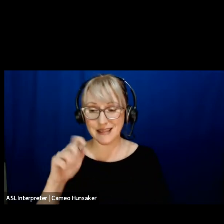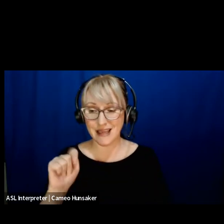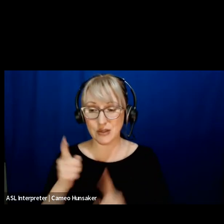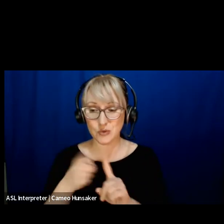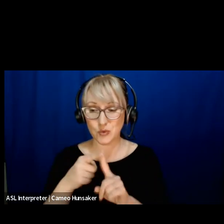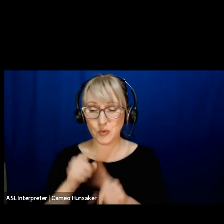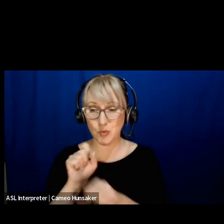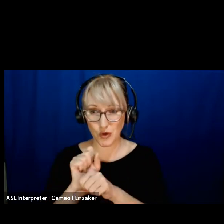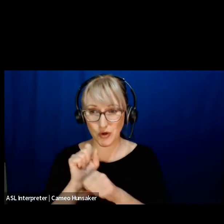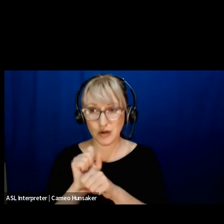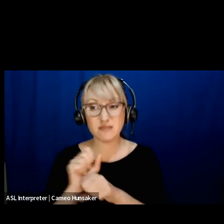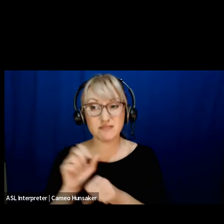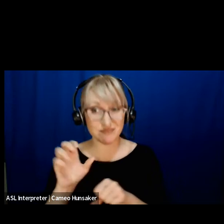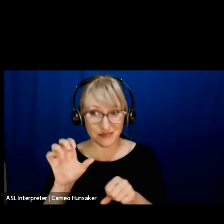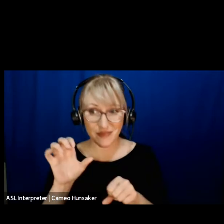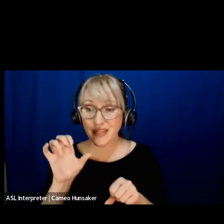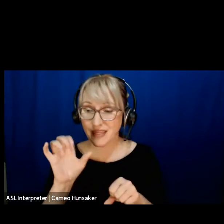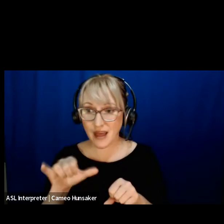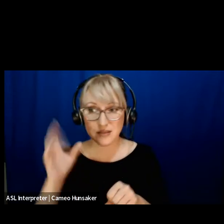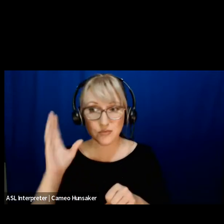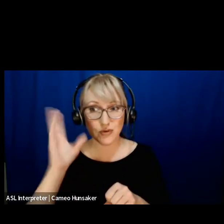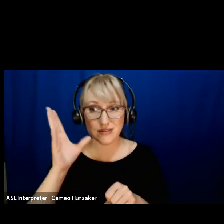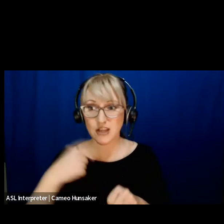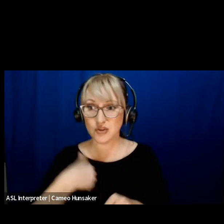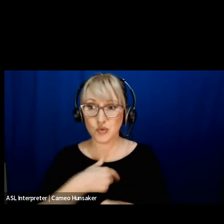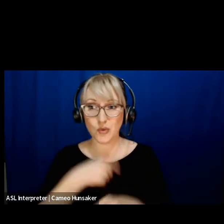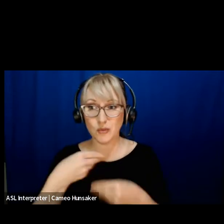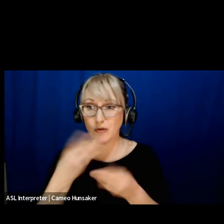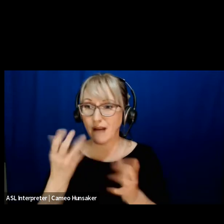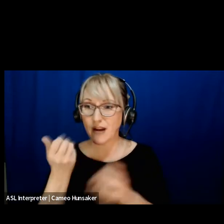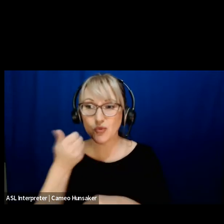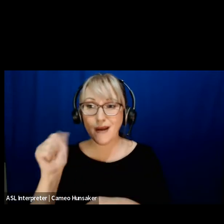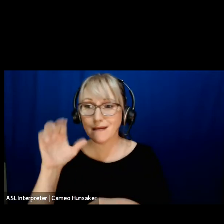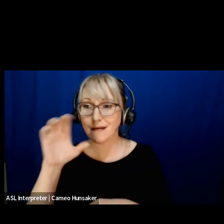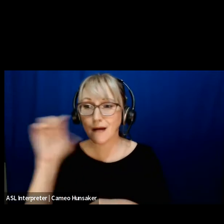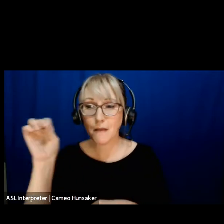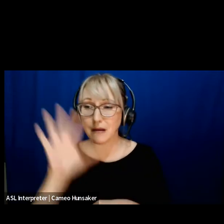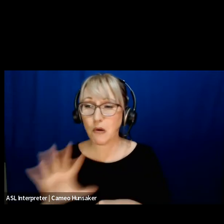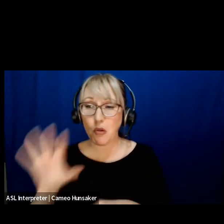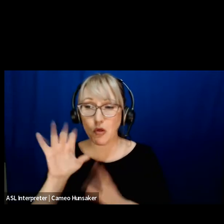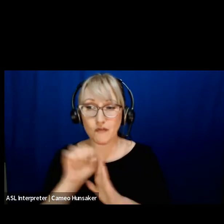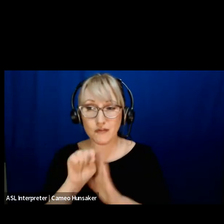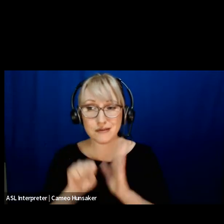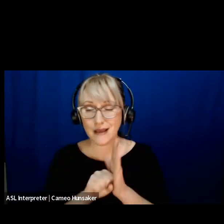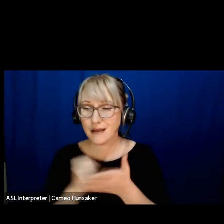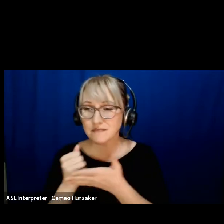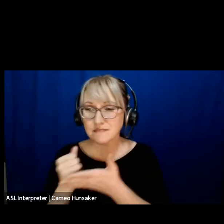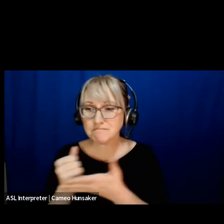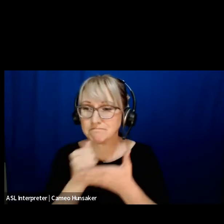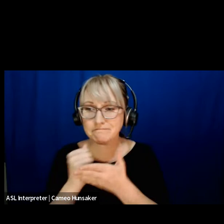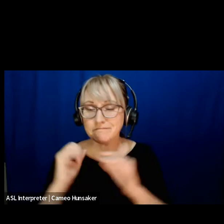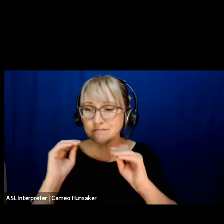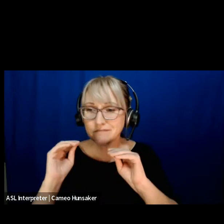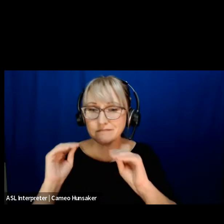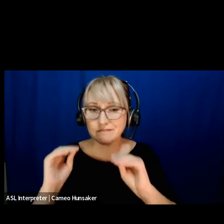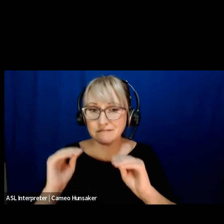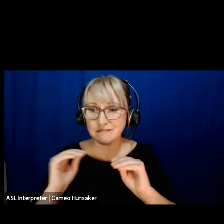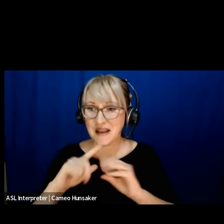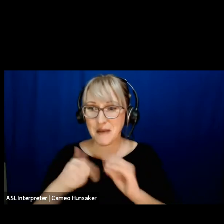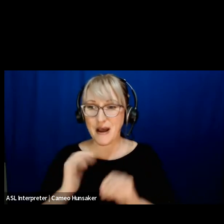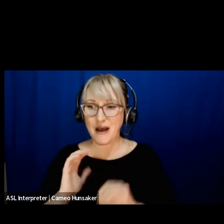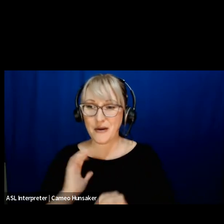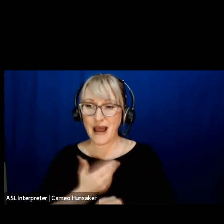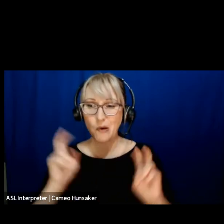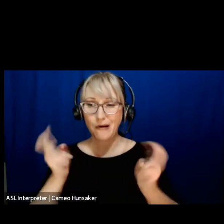any employers hoping to help them gain understanding of our superpowers as hard of